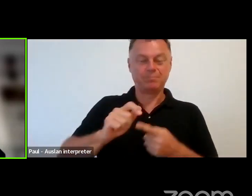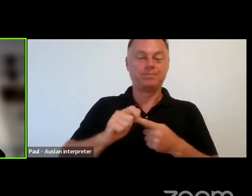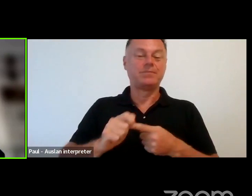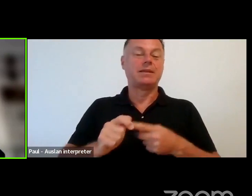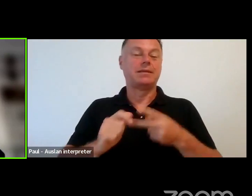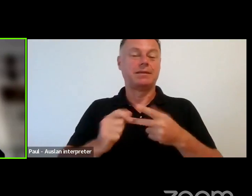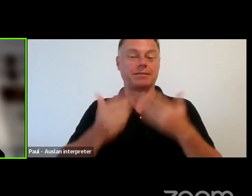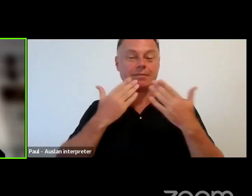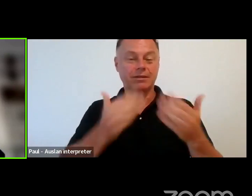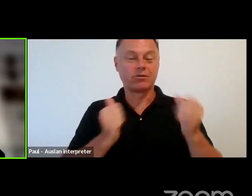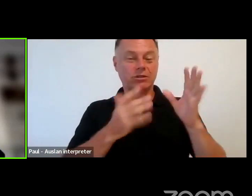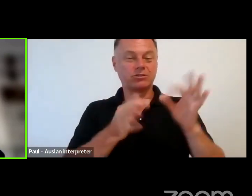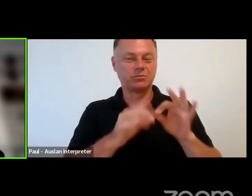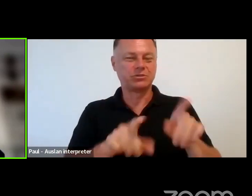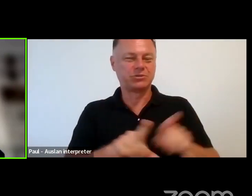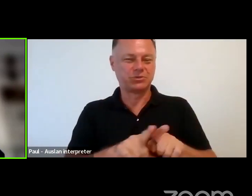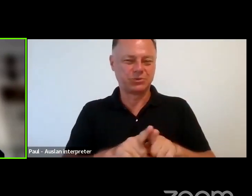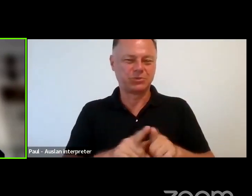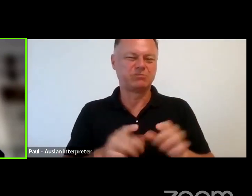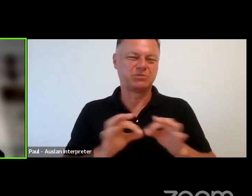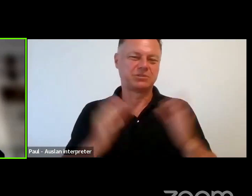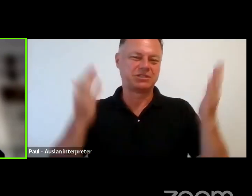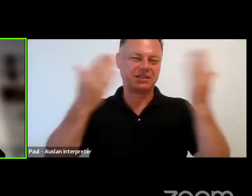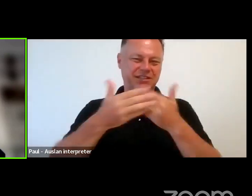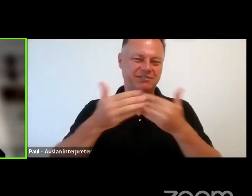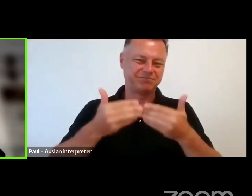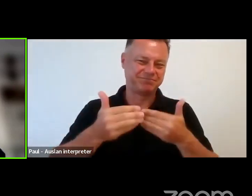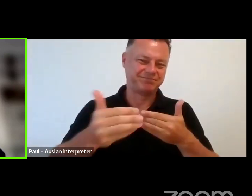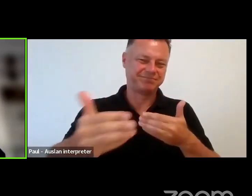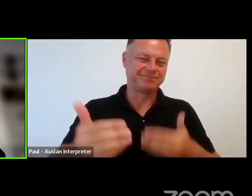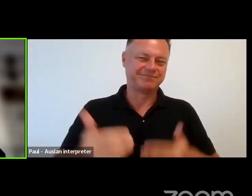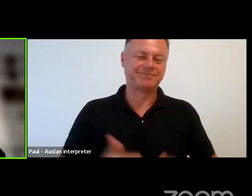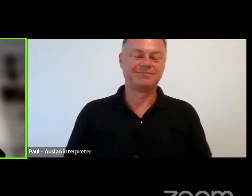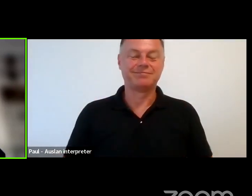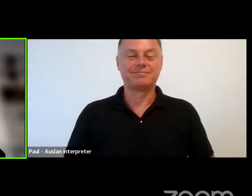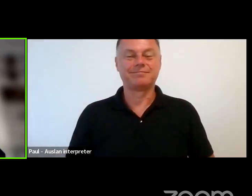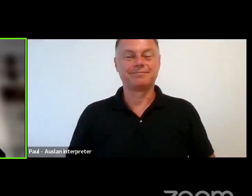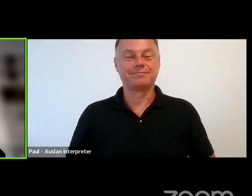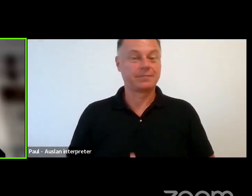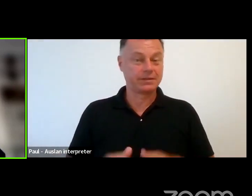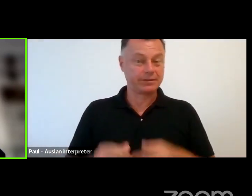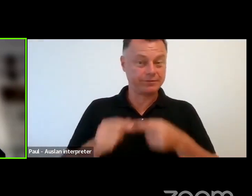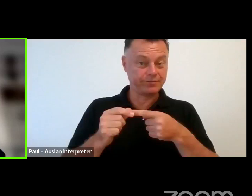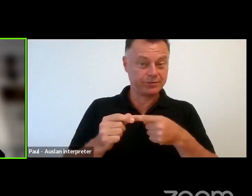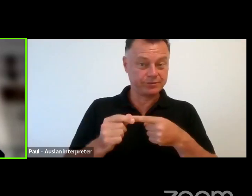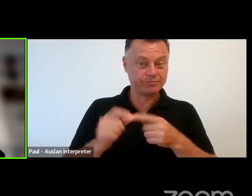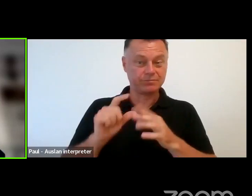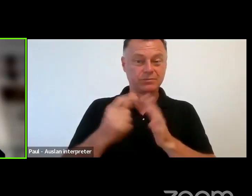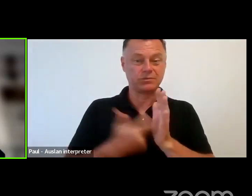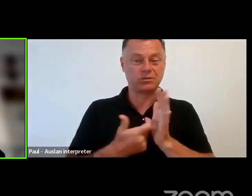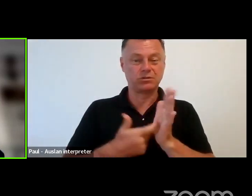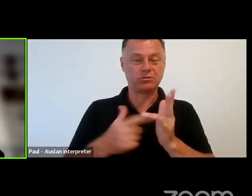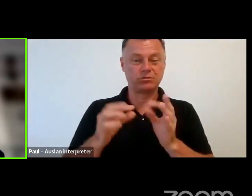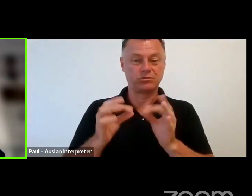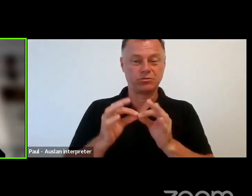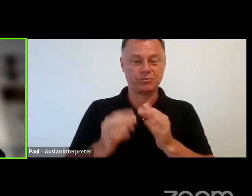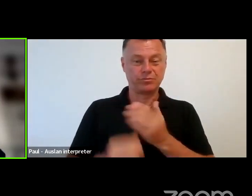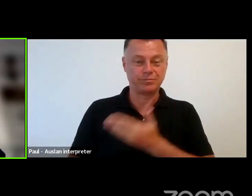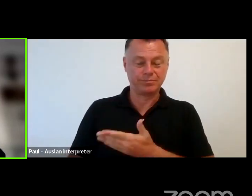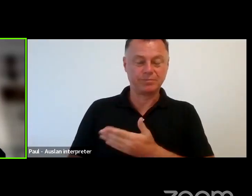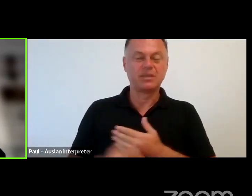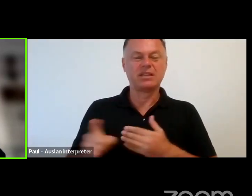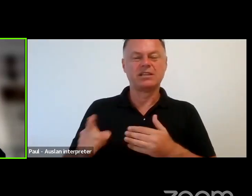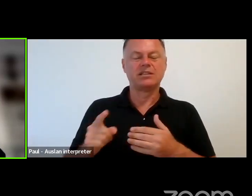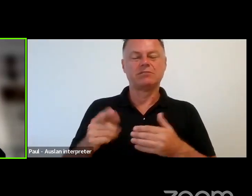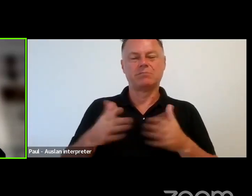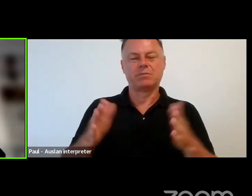our Auslan interpreters who will be with us for the evening. So first of all, we have Dr. Rob Grenfell, who is a public health